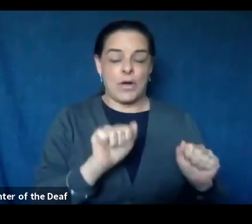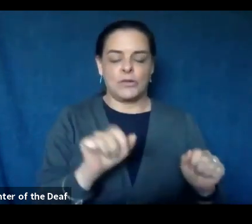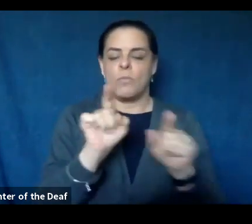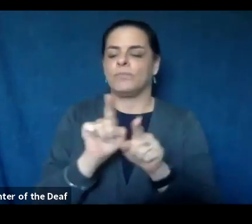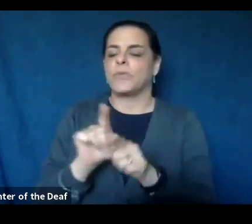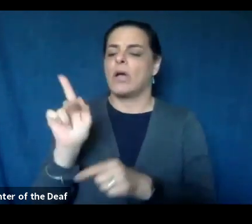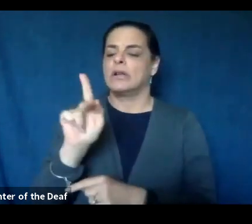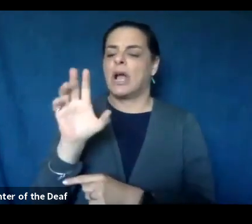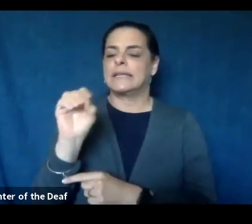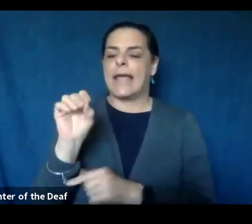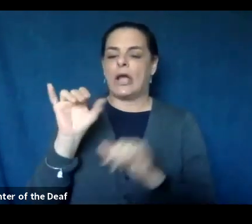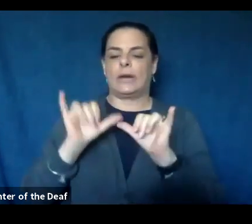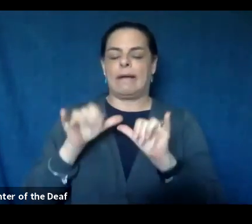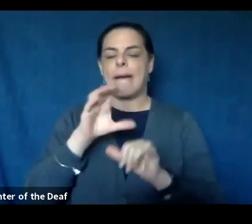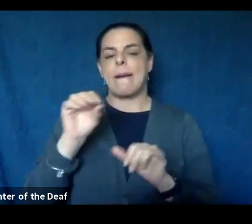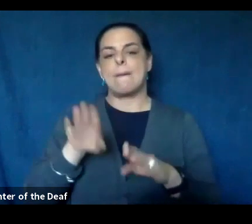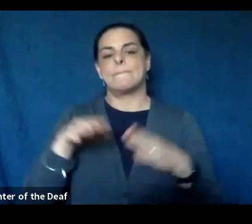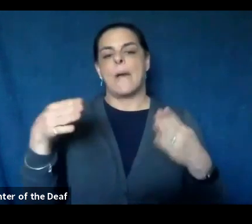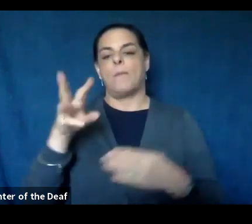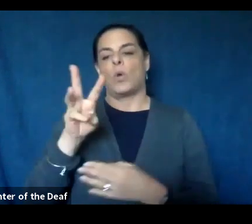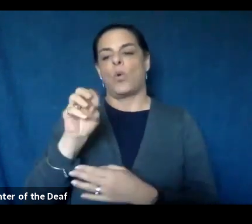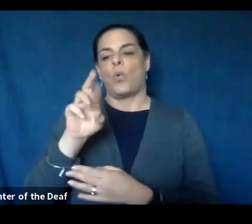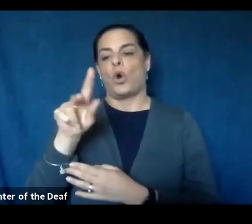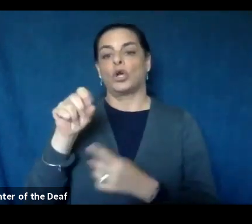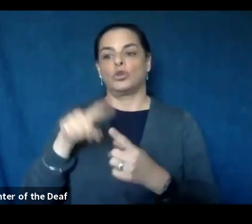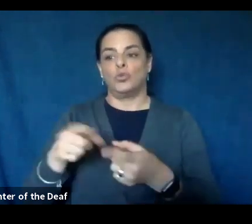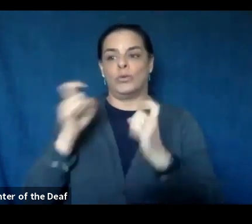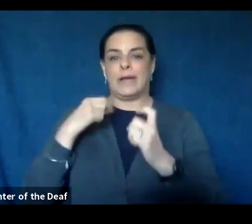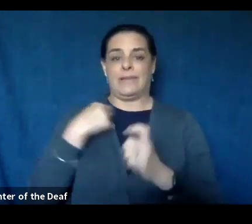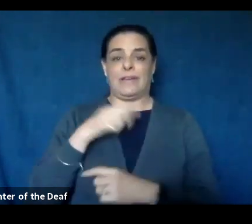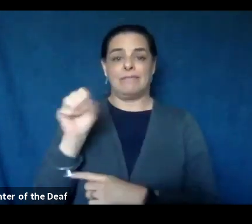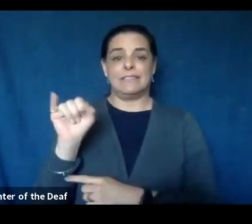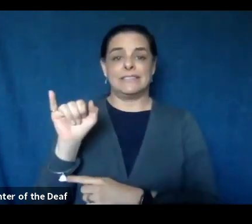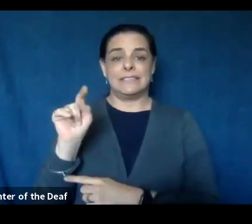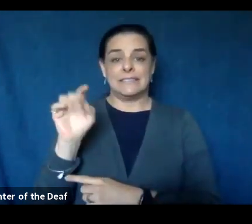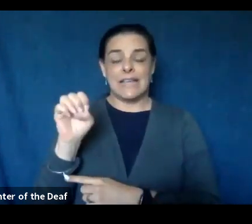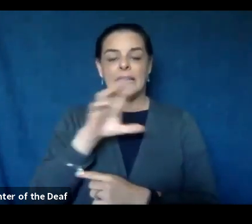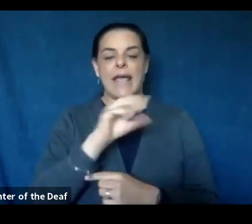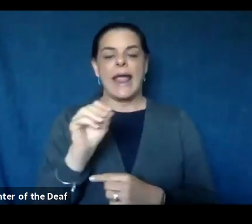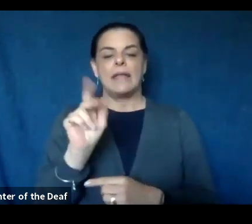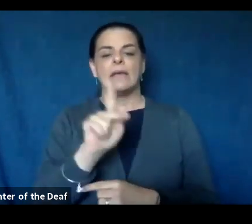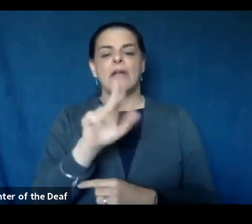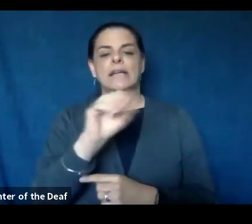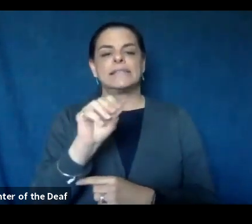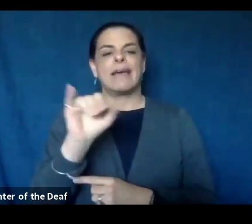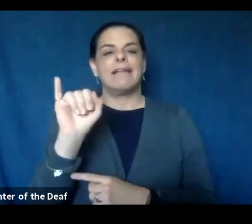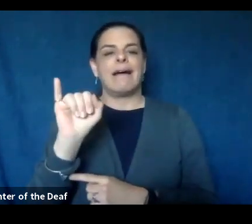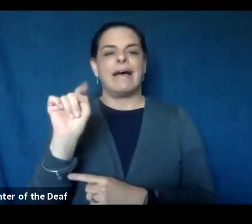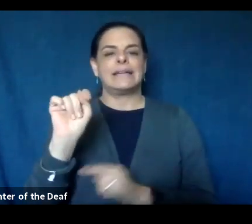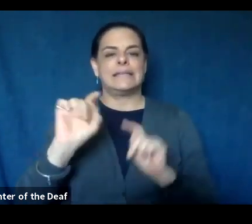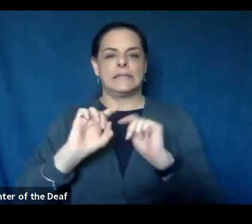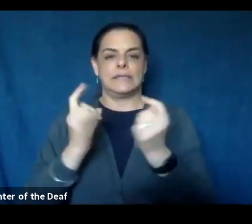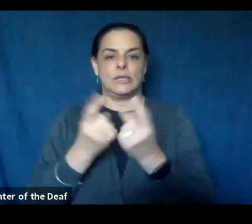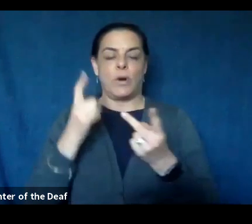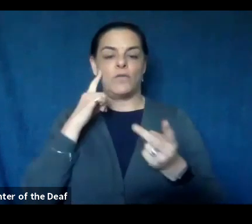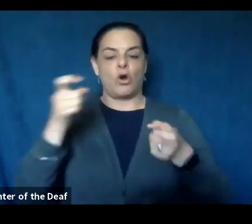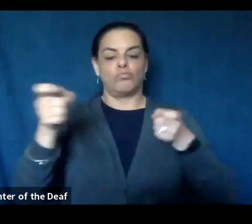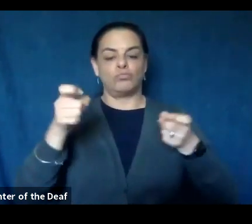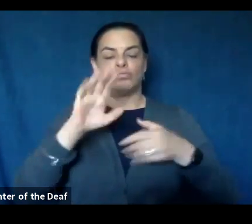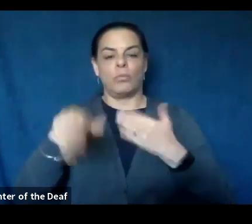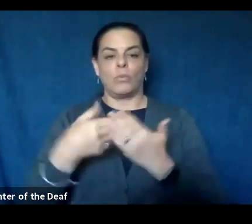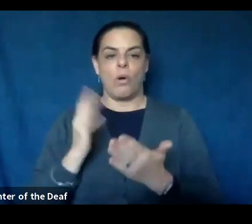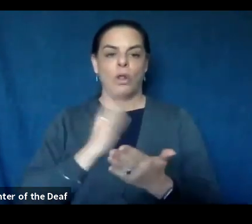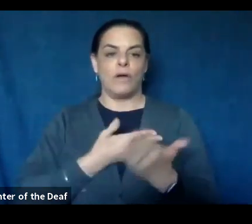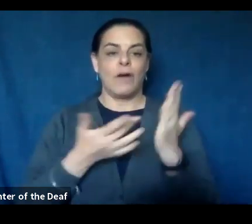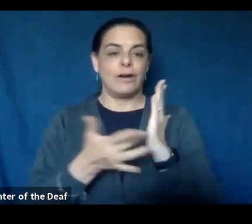Public Works for providing us the testing site, and our Knox County IT department for facilitating all of our technology